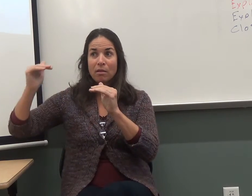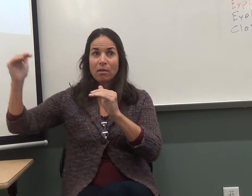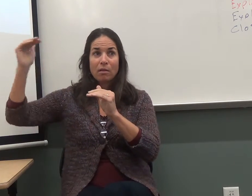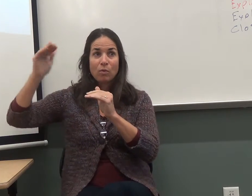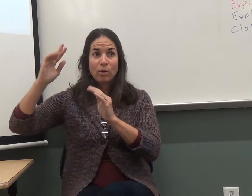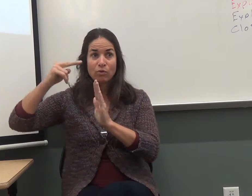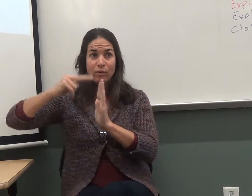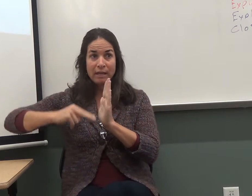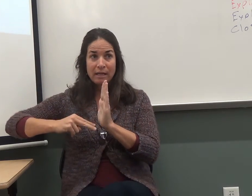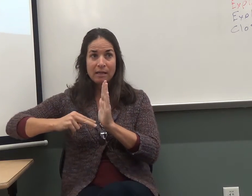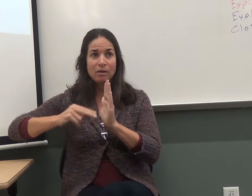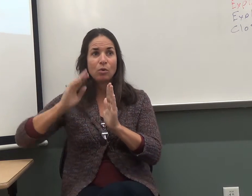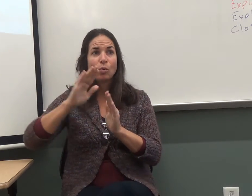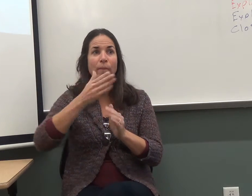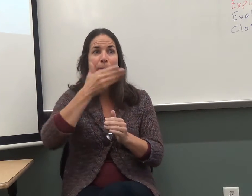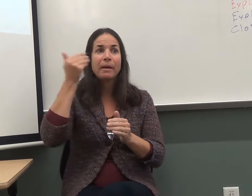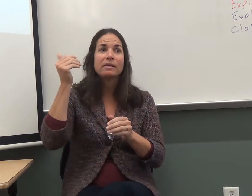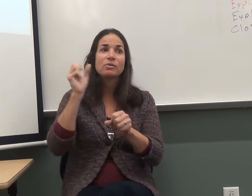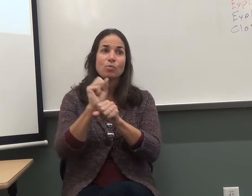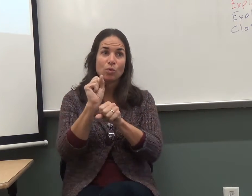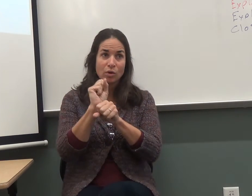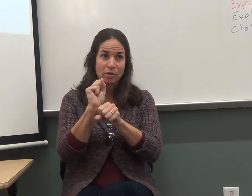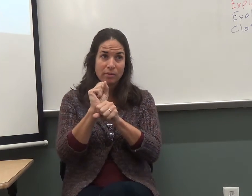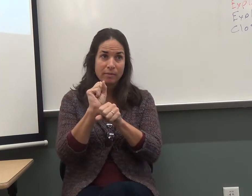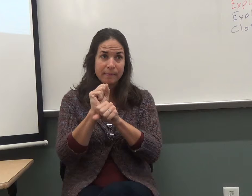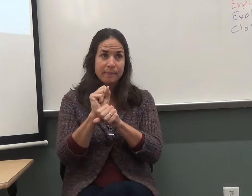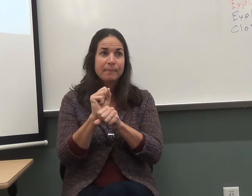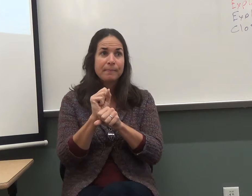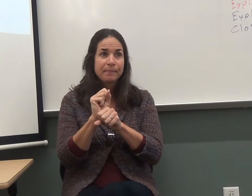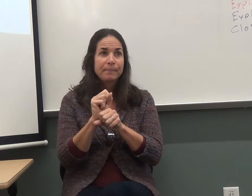best work. Don't worry, there's no stress on it. But do your best No, work. of course not.